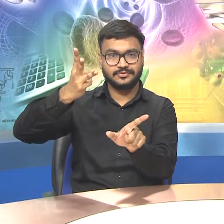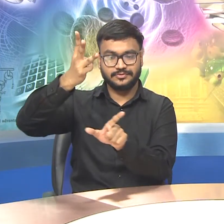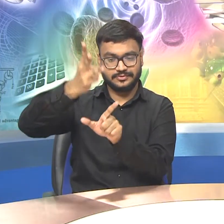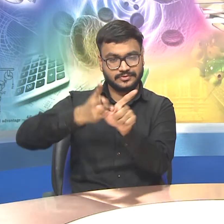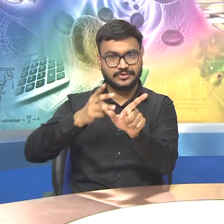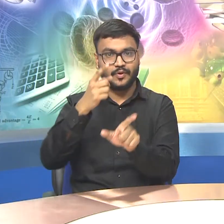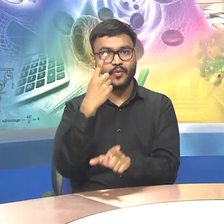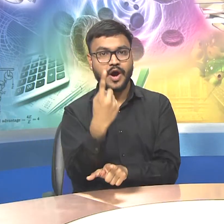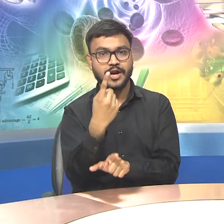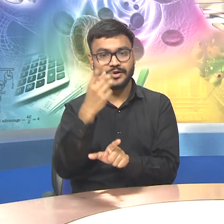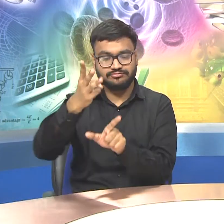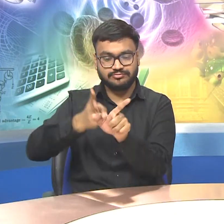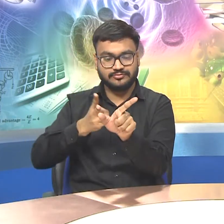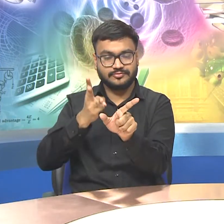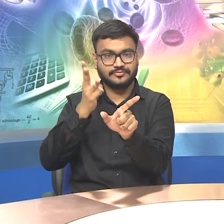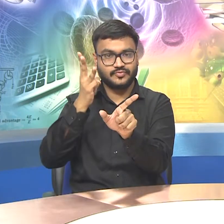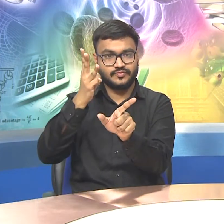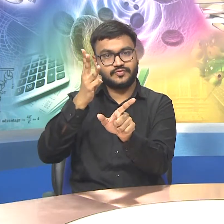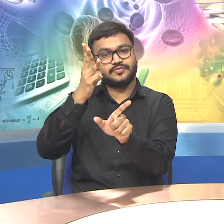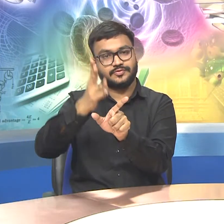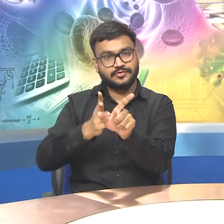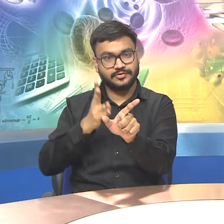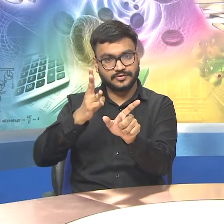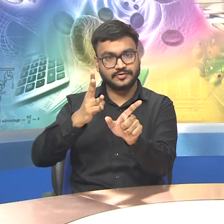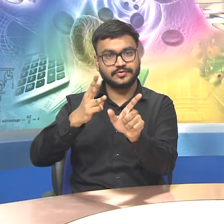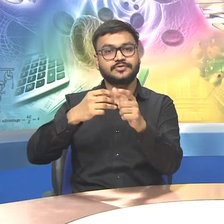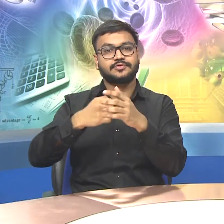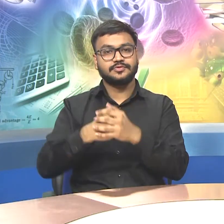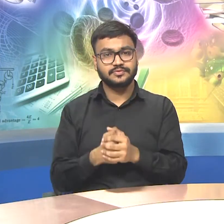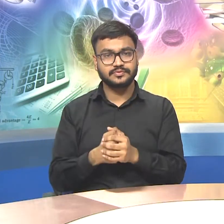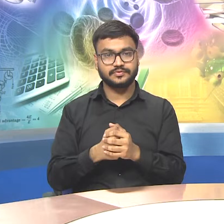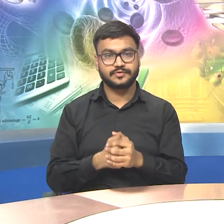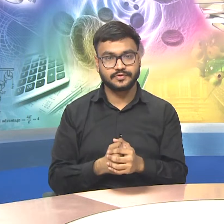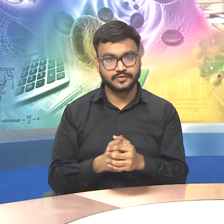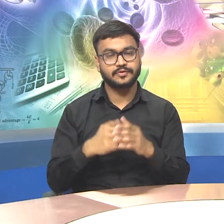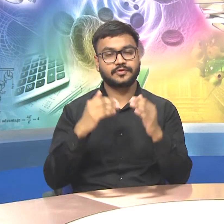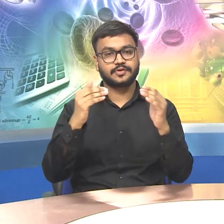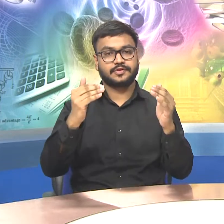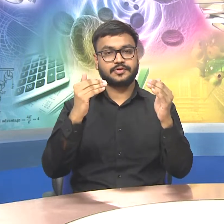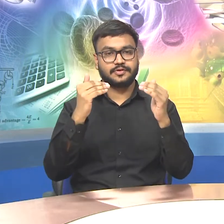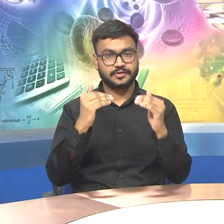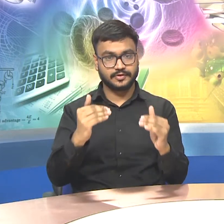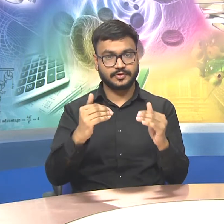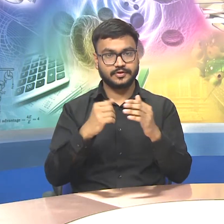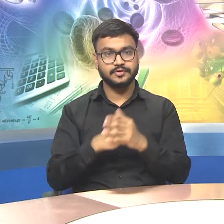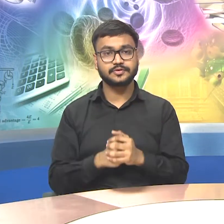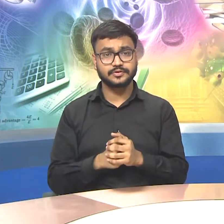Through combine these two words, we get the new word which is 3 ear.